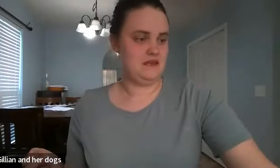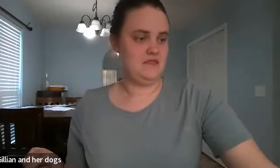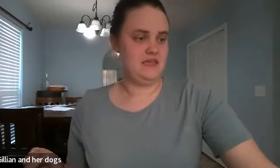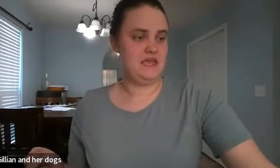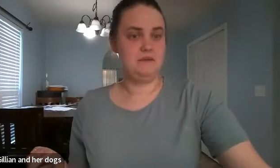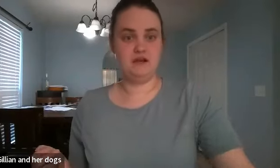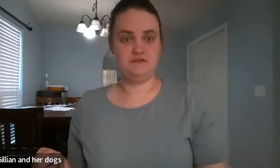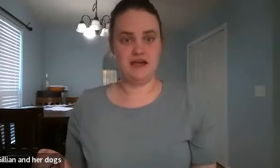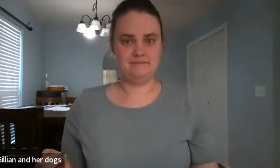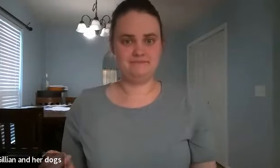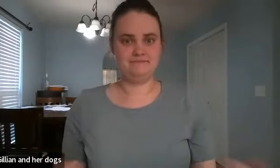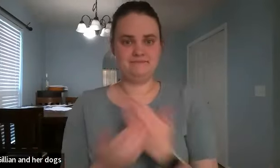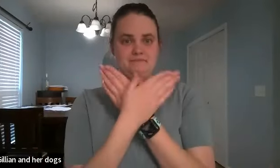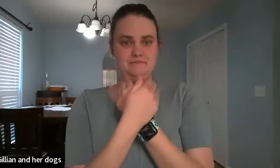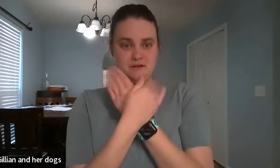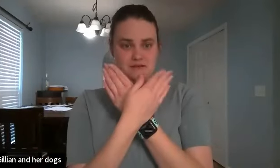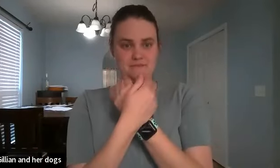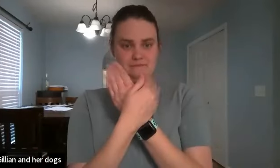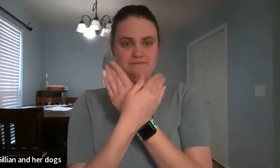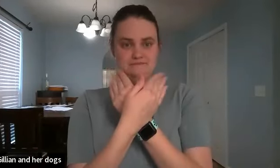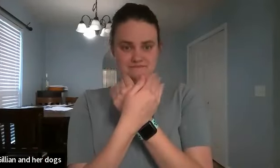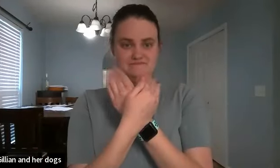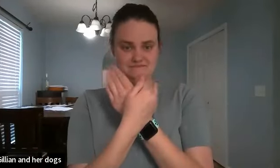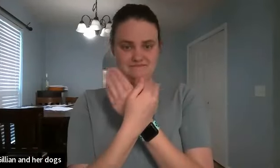And then butterfly. Butterfly.